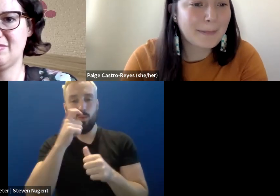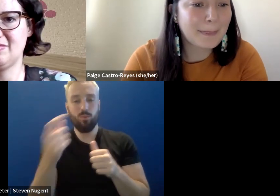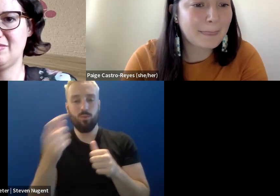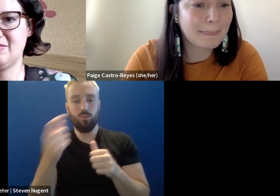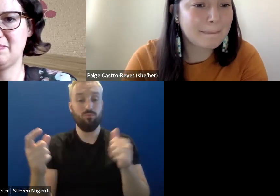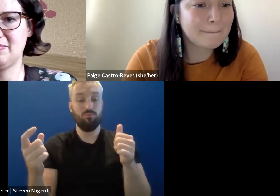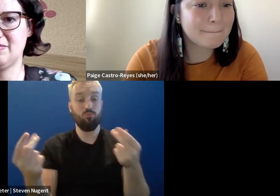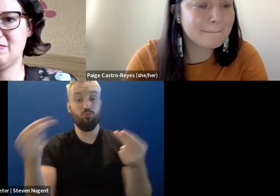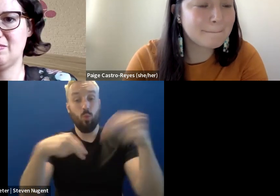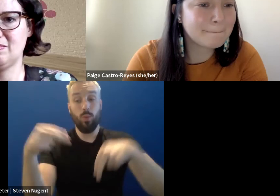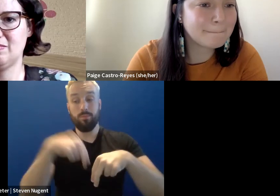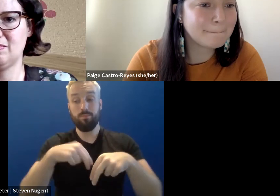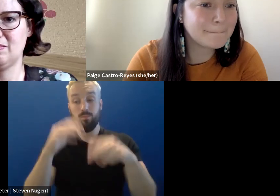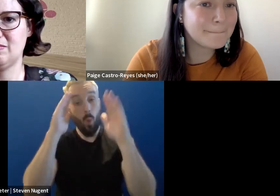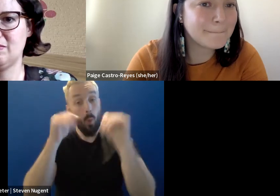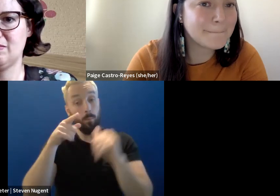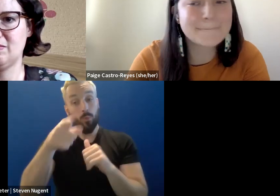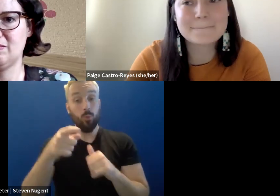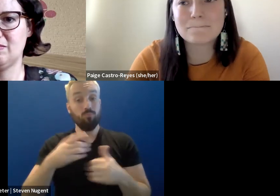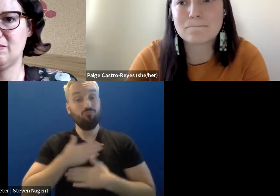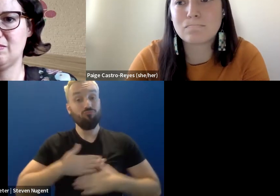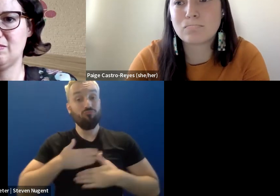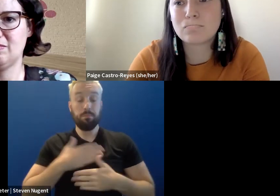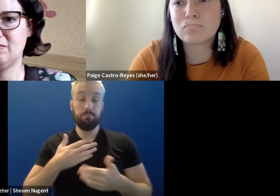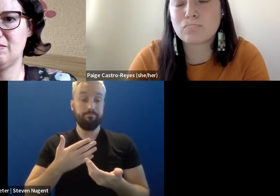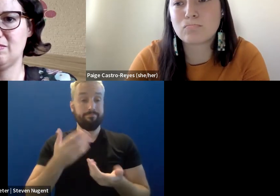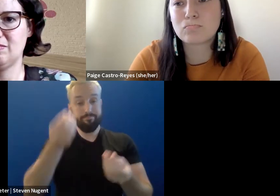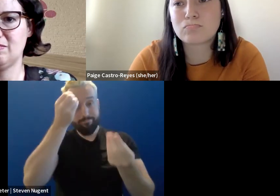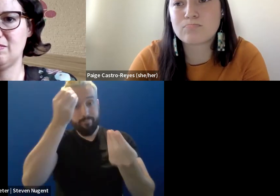you found that valuable. Please, please, please let us know if we can